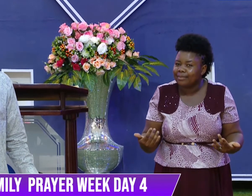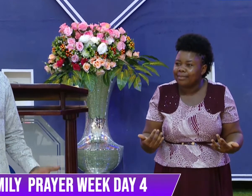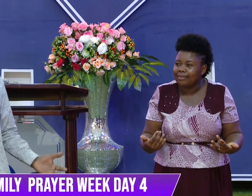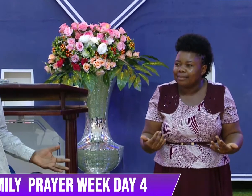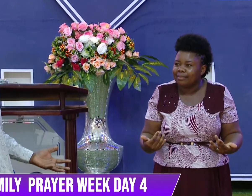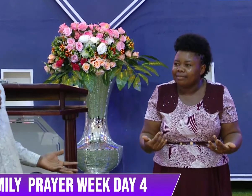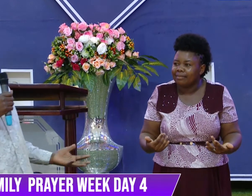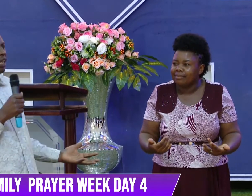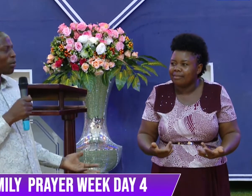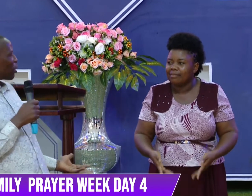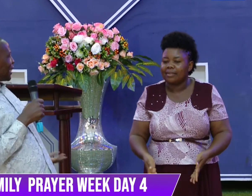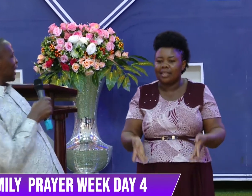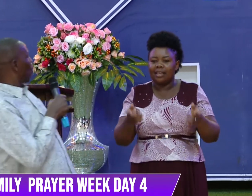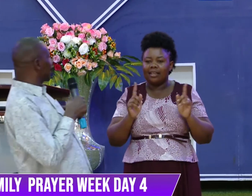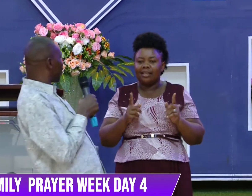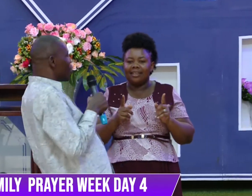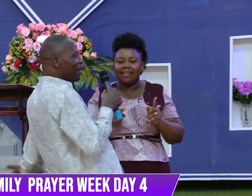generation,